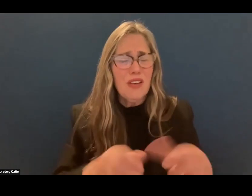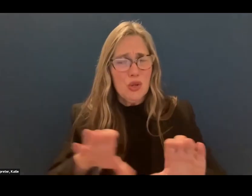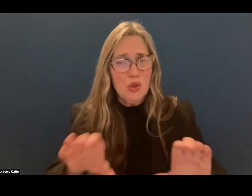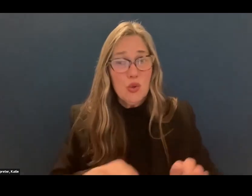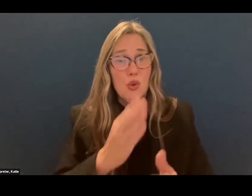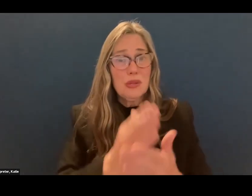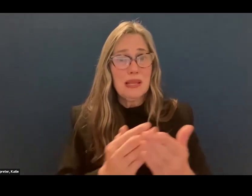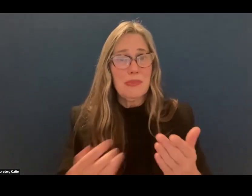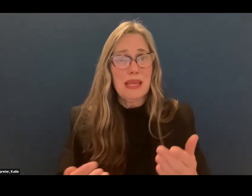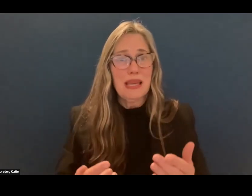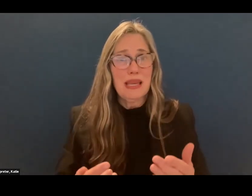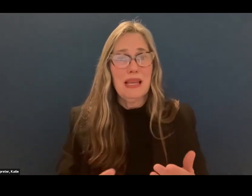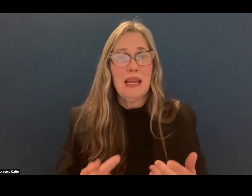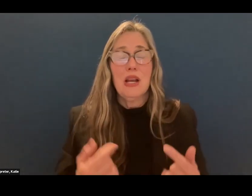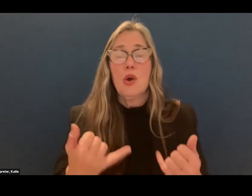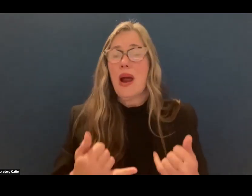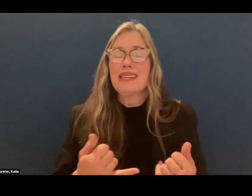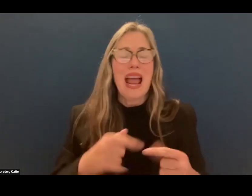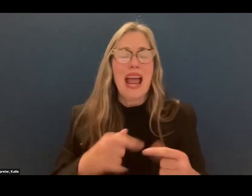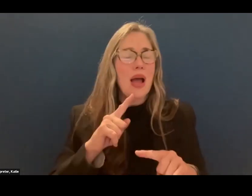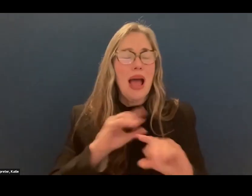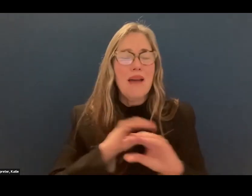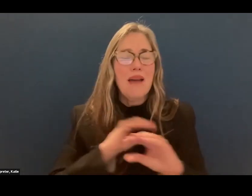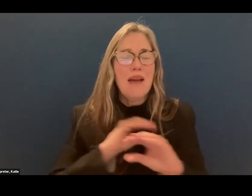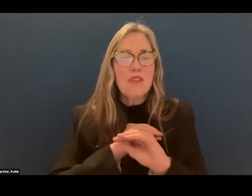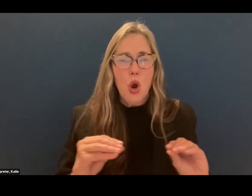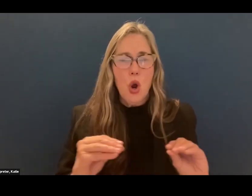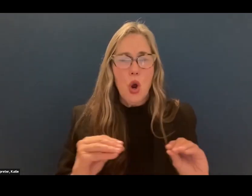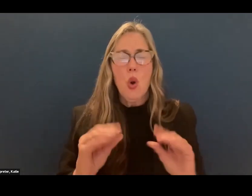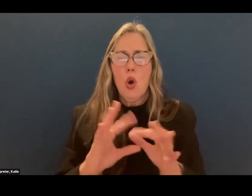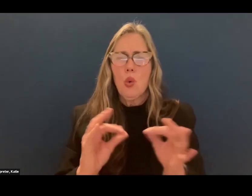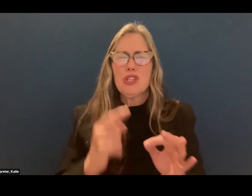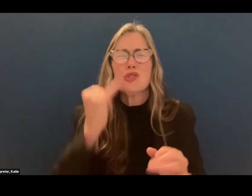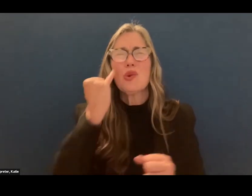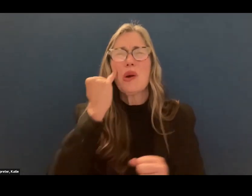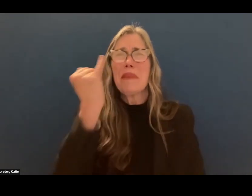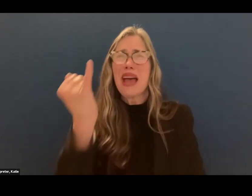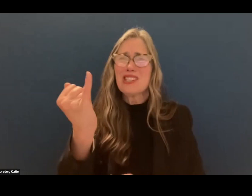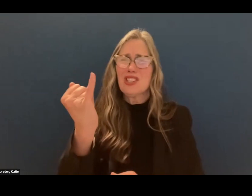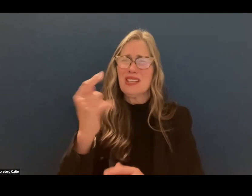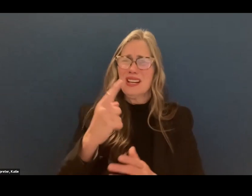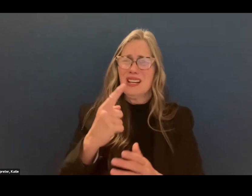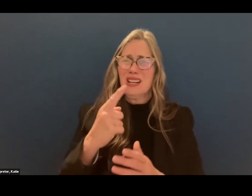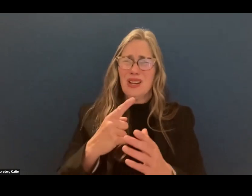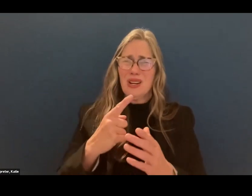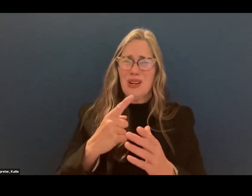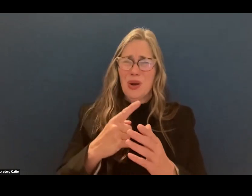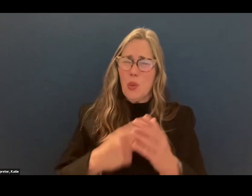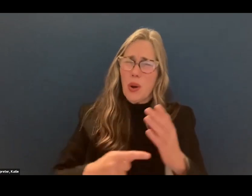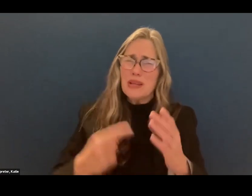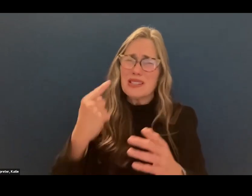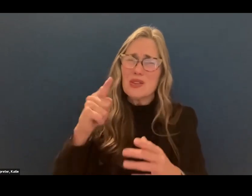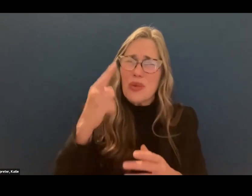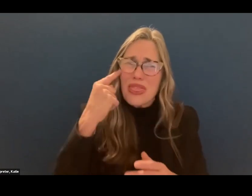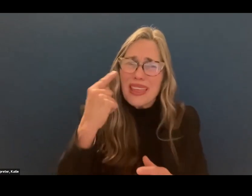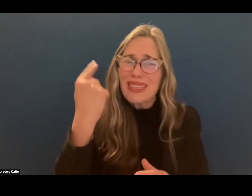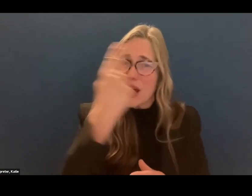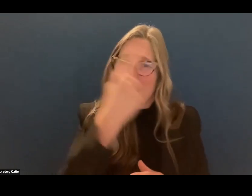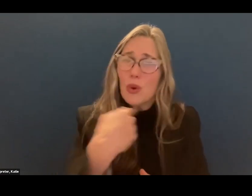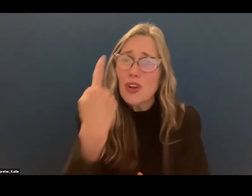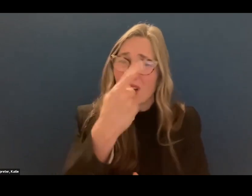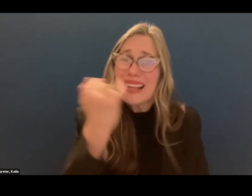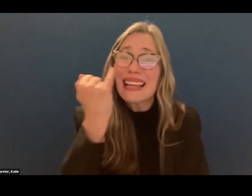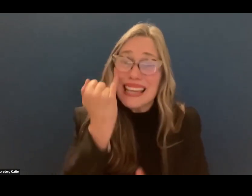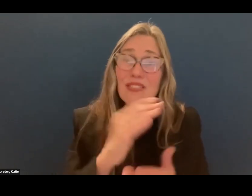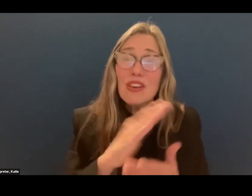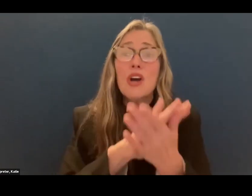I literally am at a loss of words to say, what does that look like? I want to ask them, what does it look like to feel safe to come here?